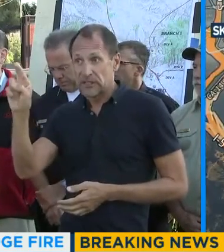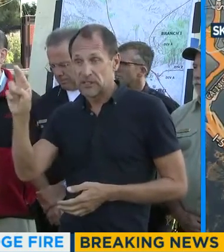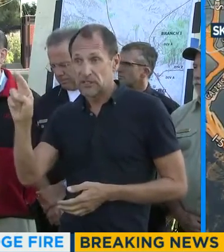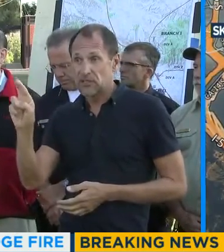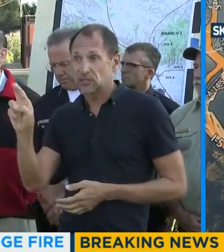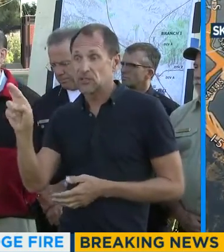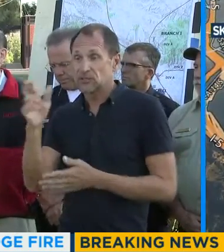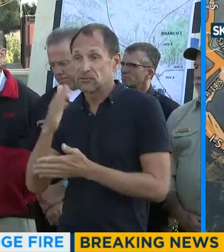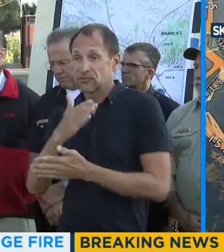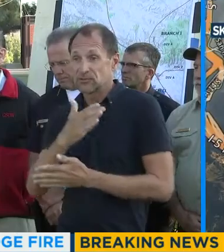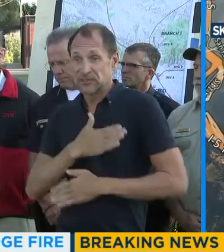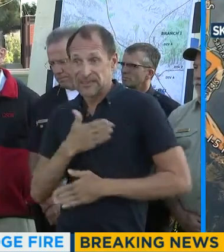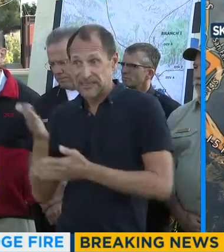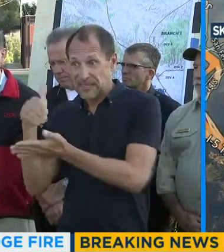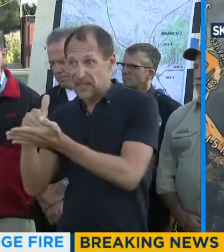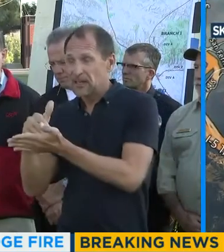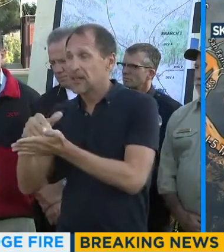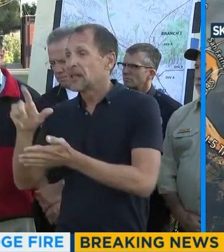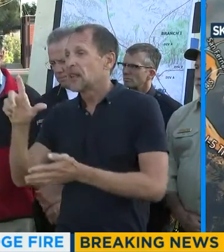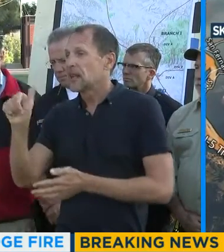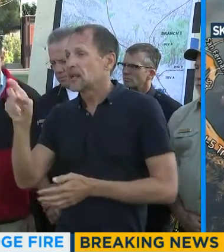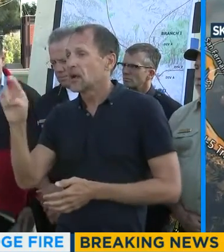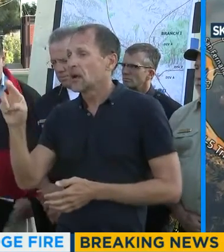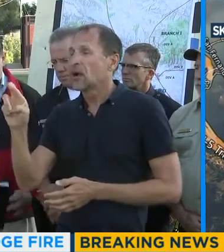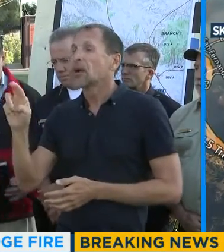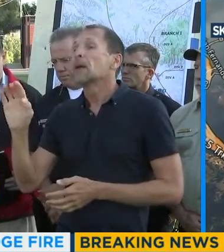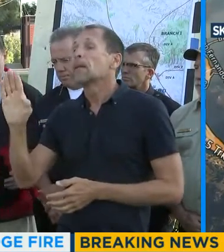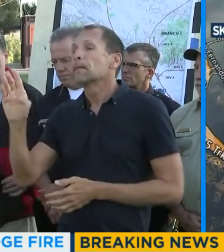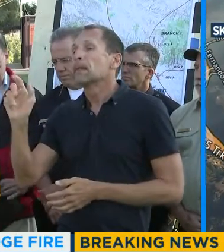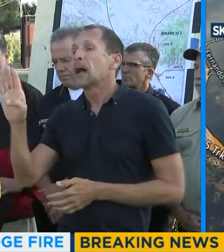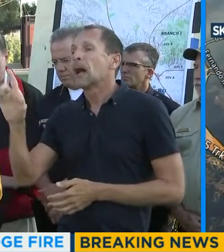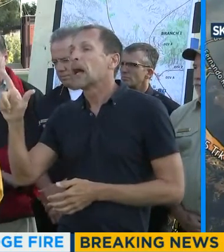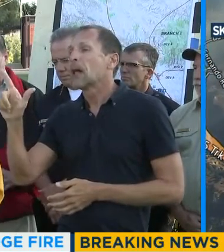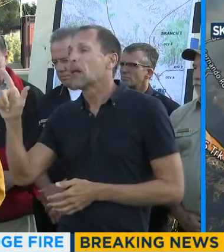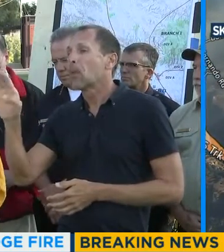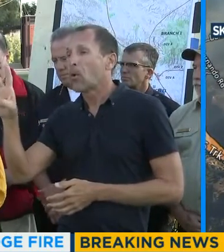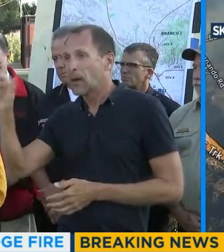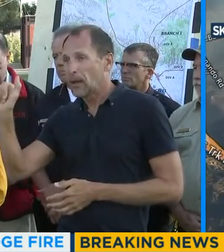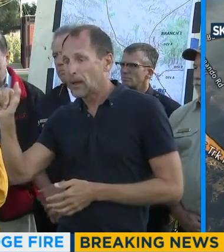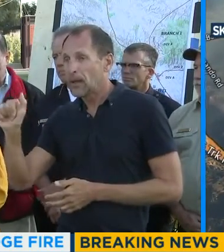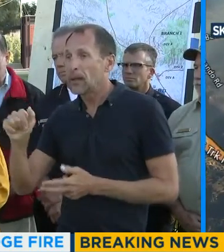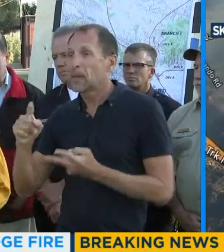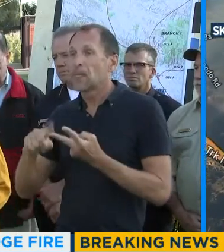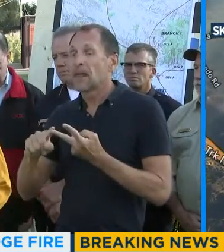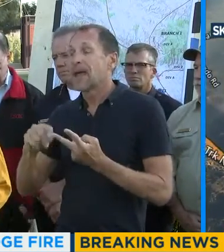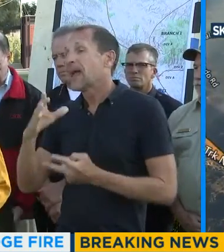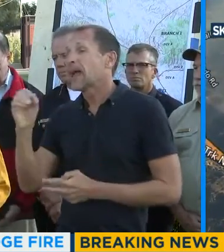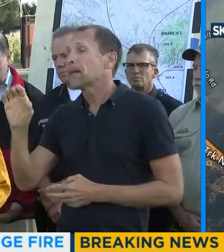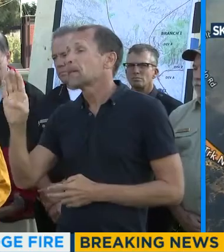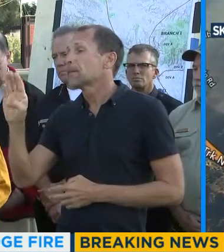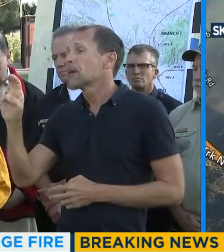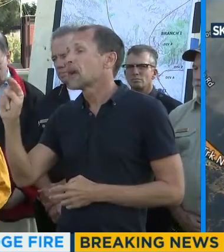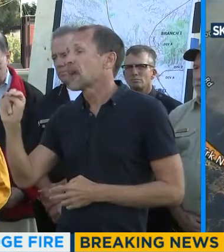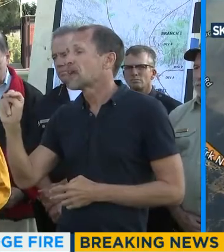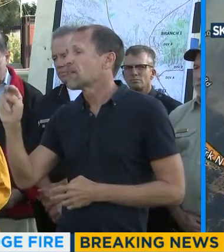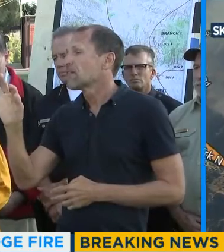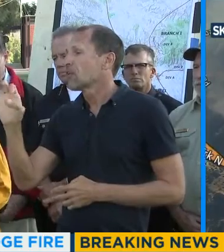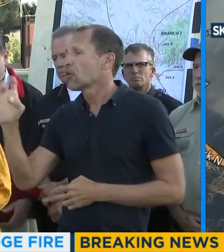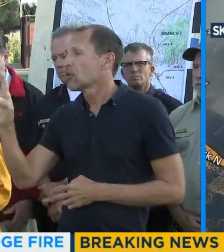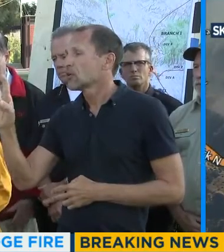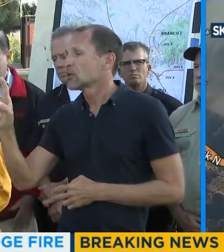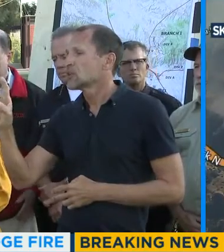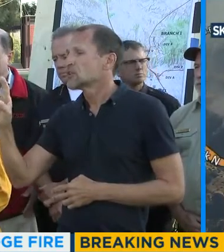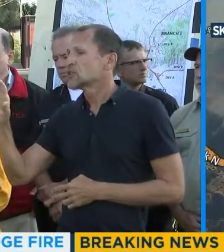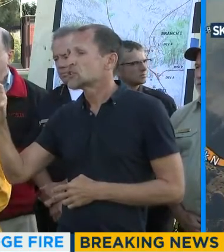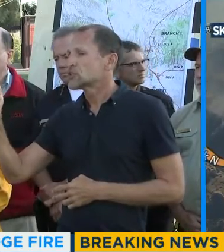Lanark, Balboa Sports Complex, Branford, and Van Nuys Sherman Oaks. Those locations still remain available